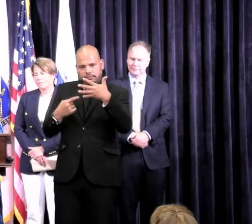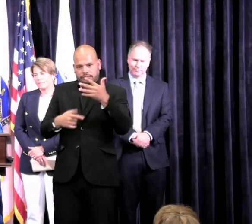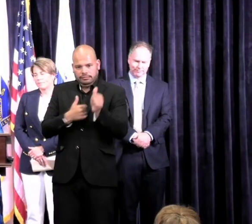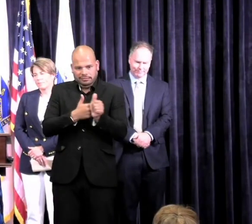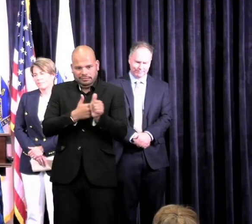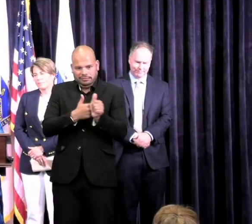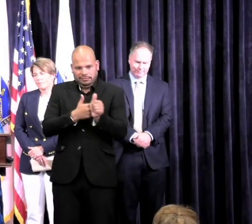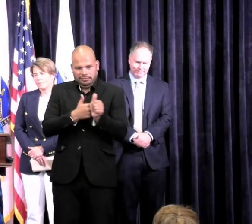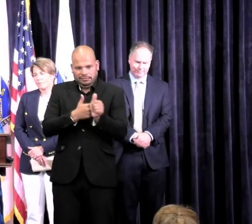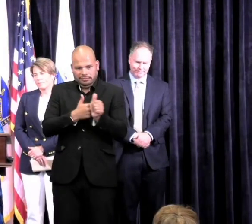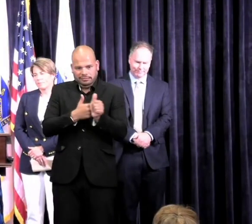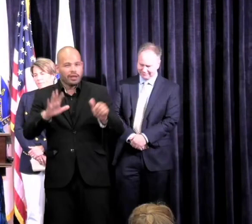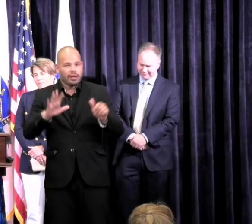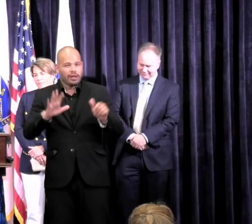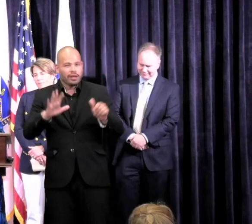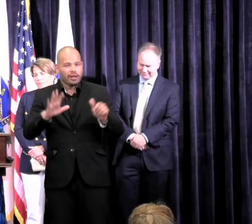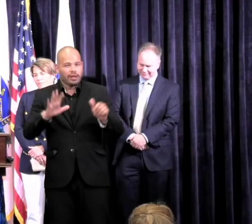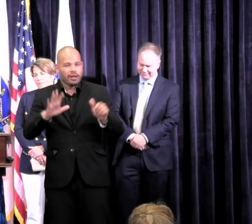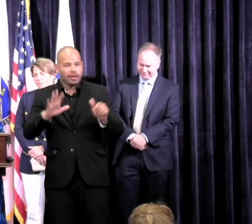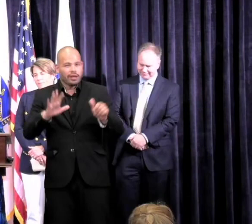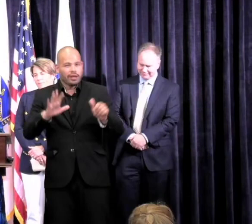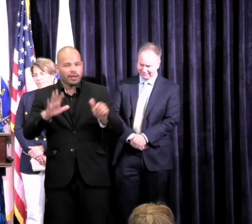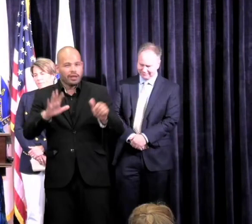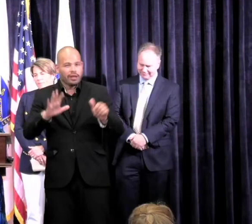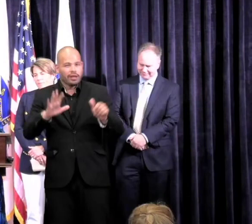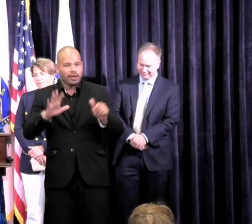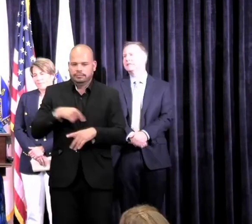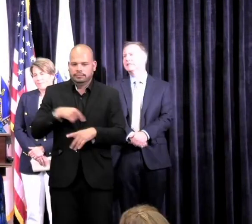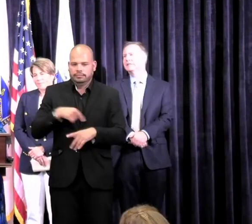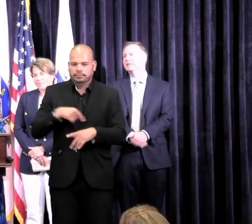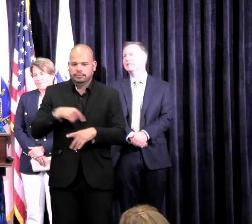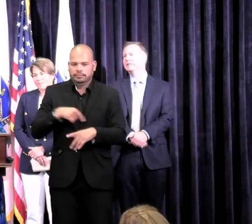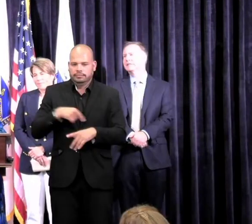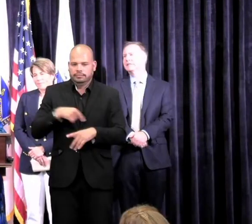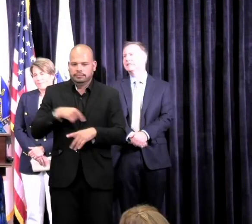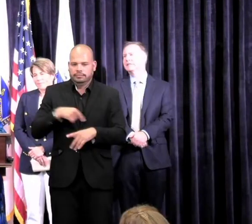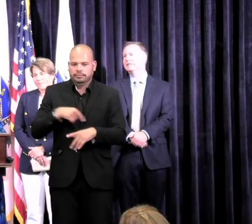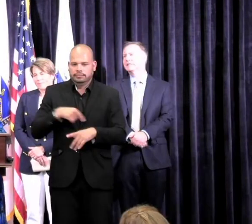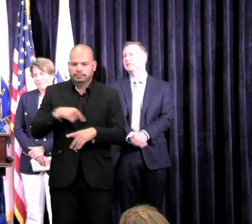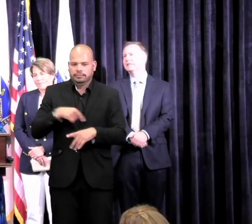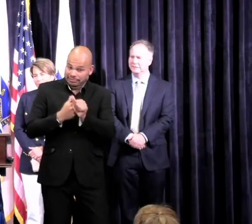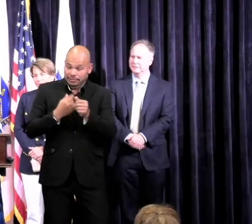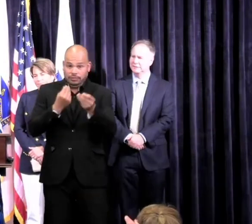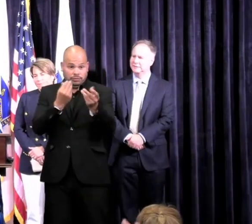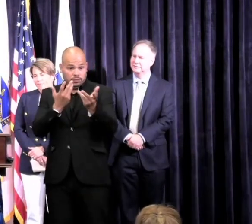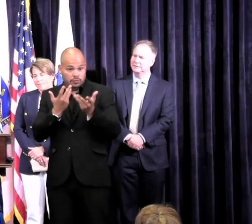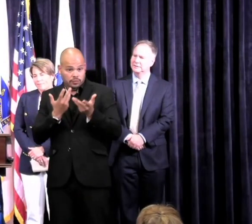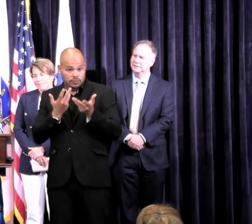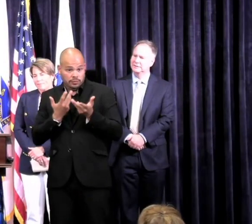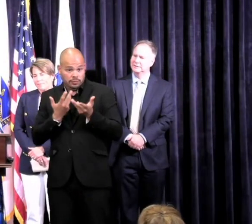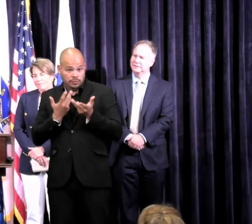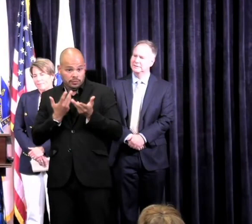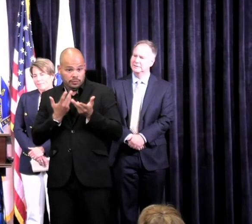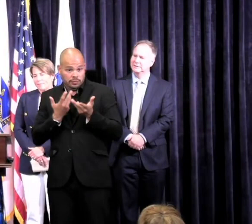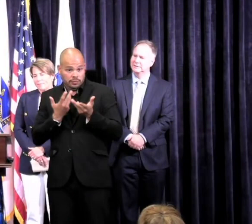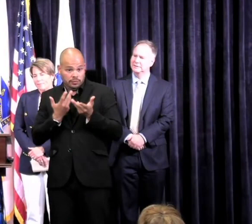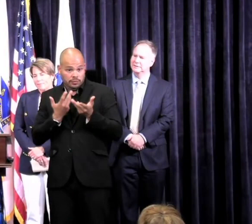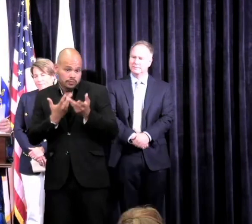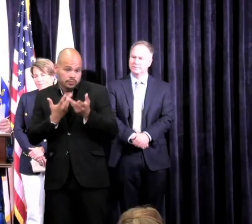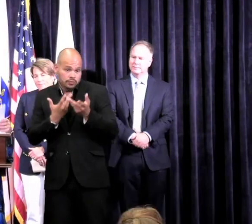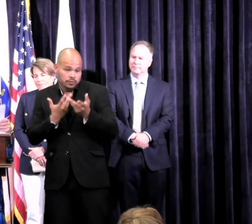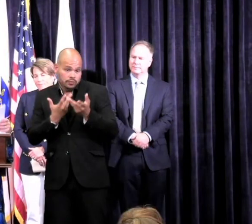disabilities to stay informed and to access the information needed to participate